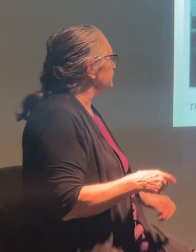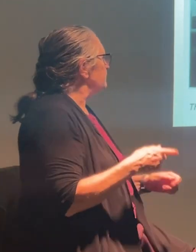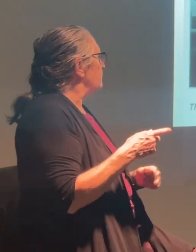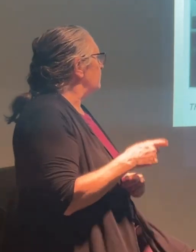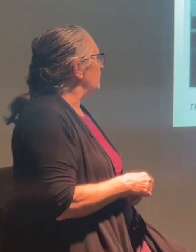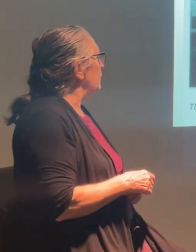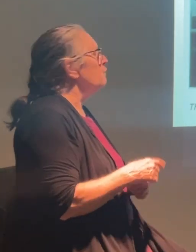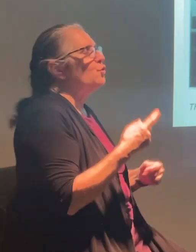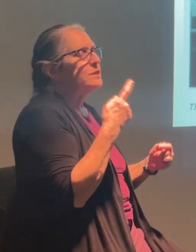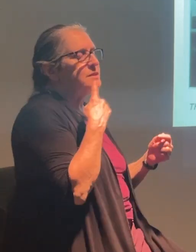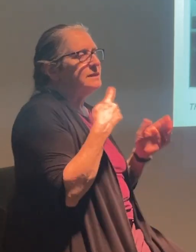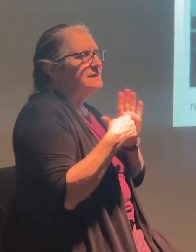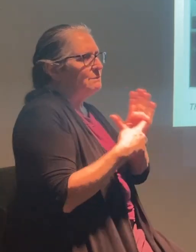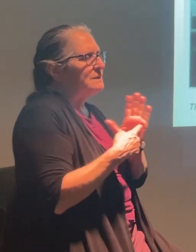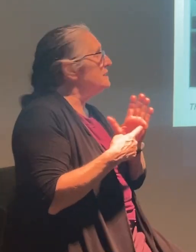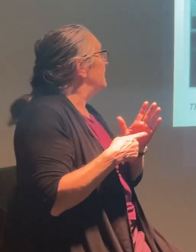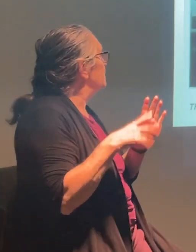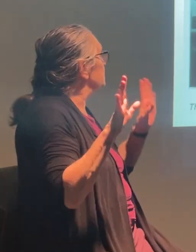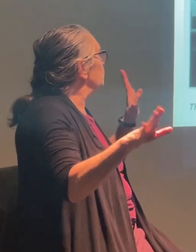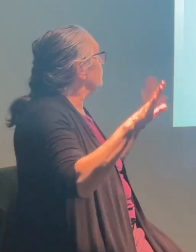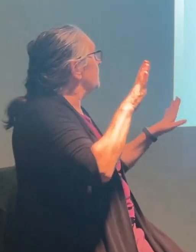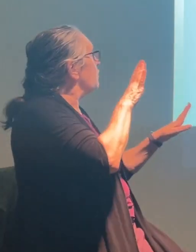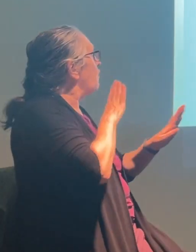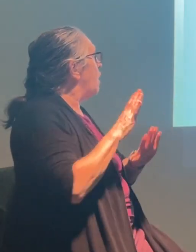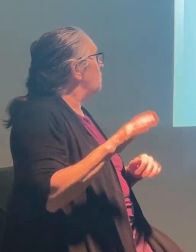They do panels and they just stick them around.